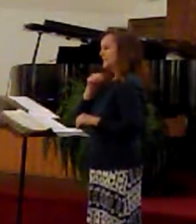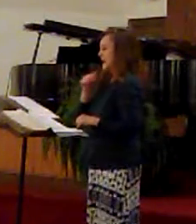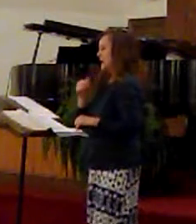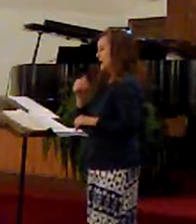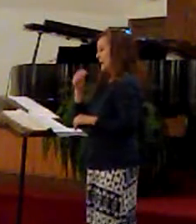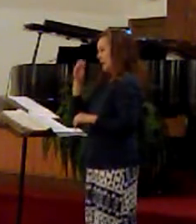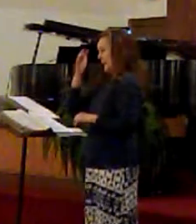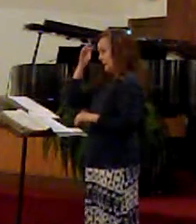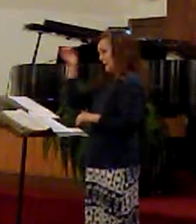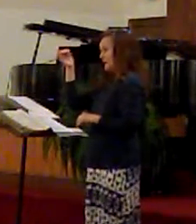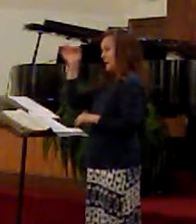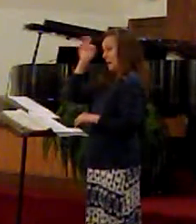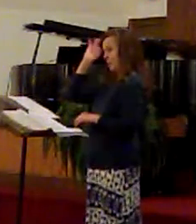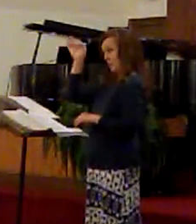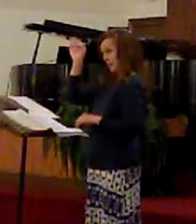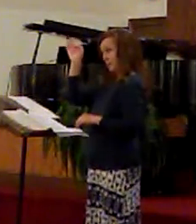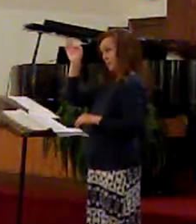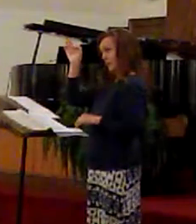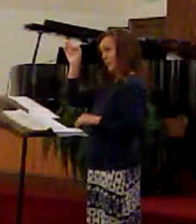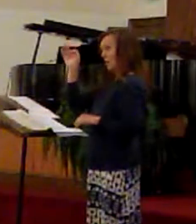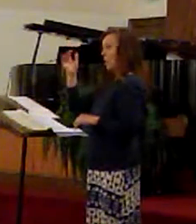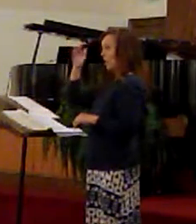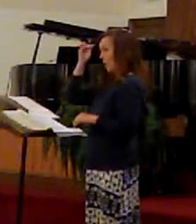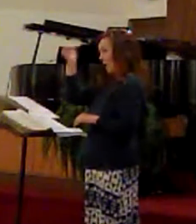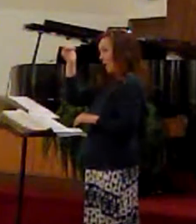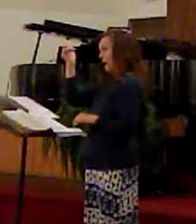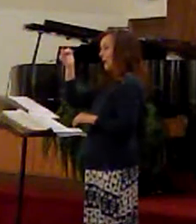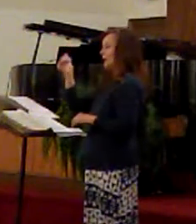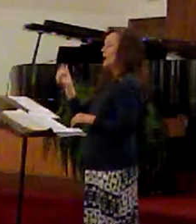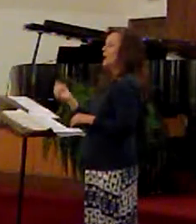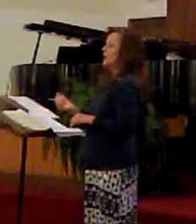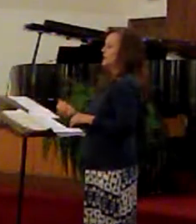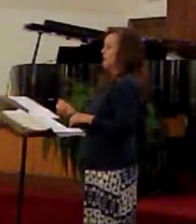because I'm the pastor. It's because I studied my Bible last week.